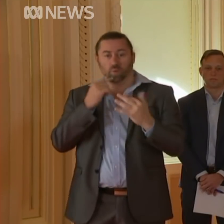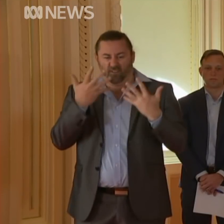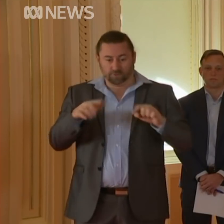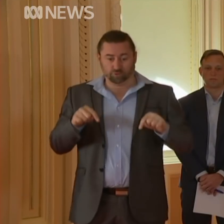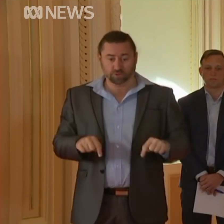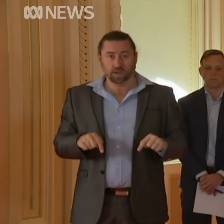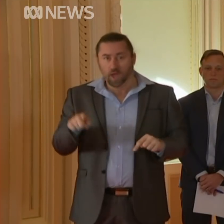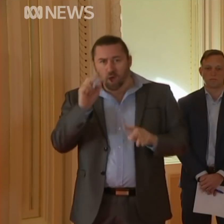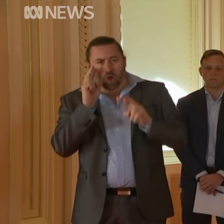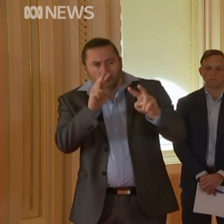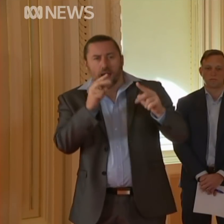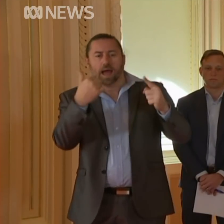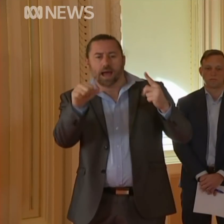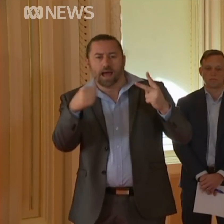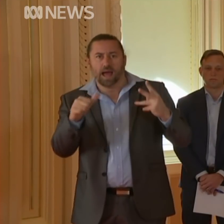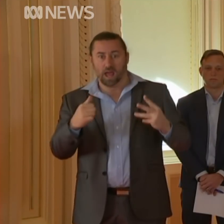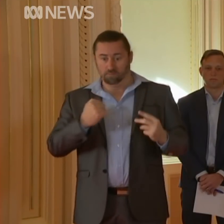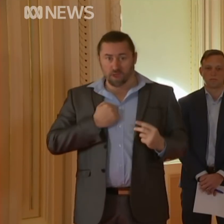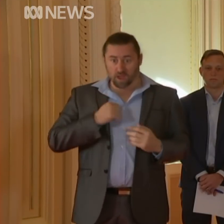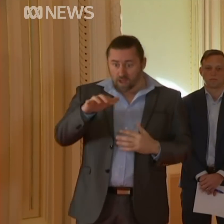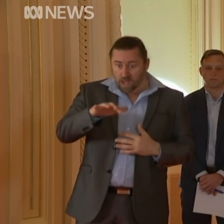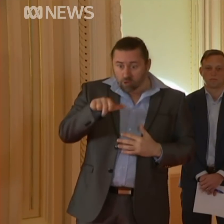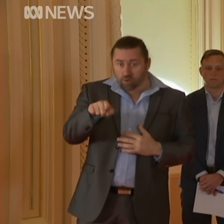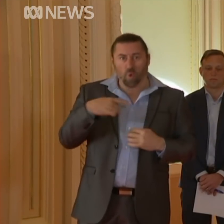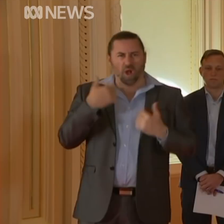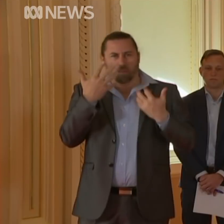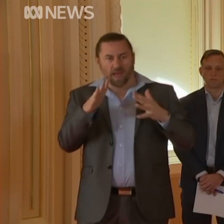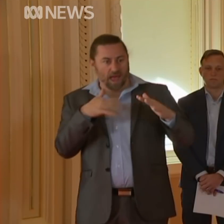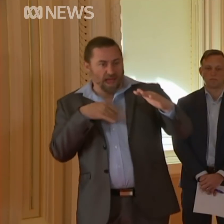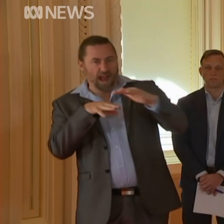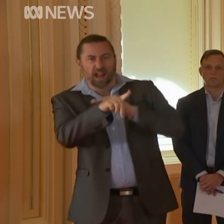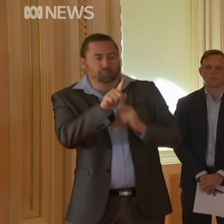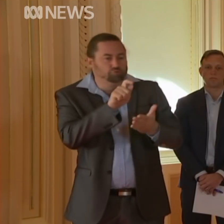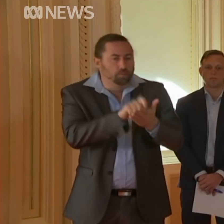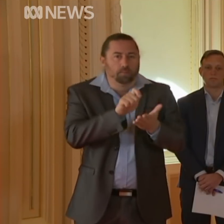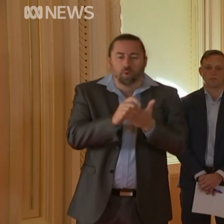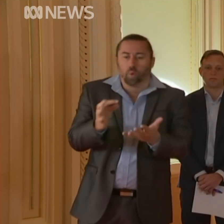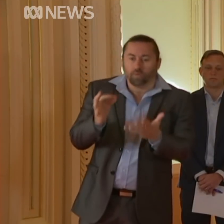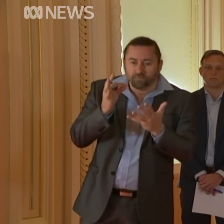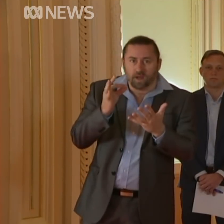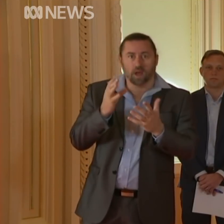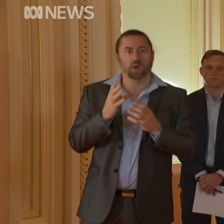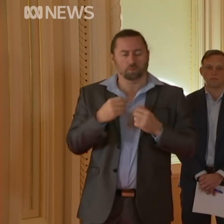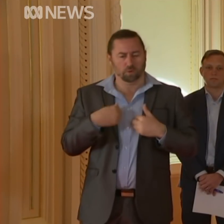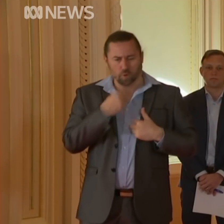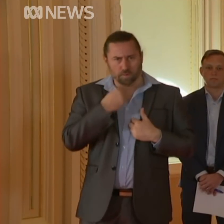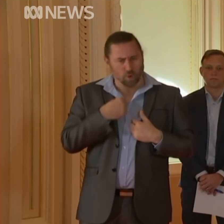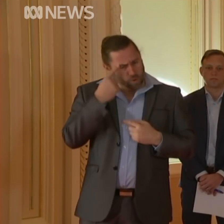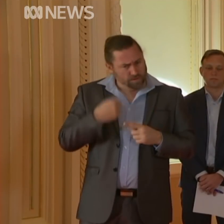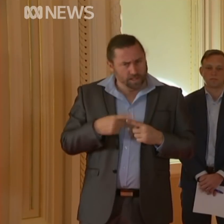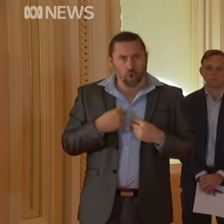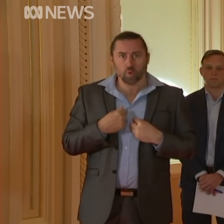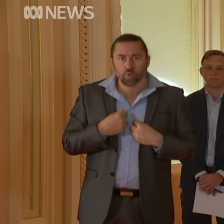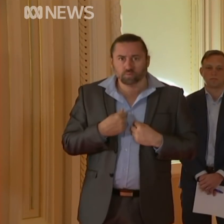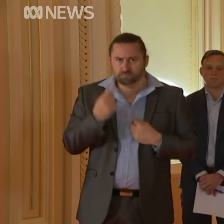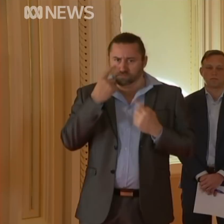please take the time to have a look. If you have been to any of those places and you do have any symptoms, it is